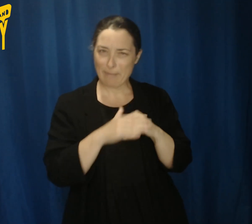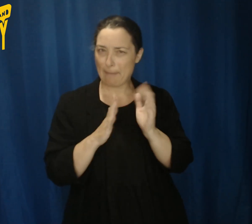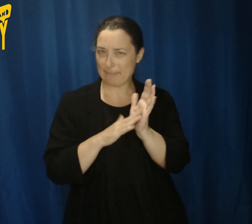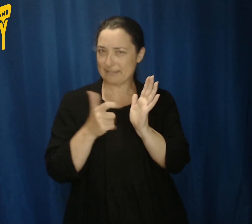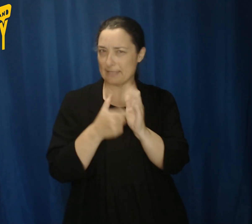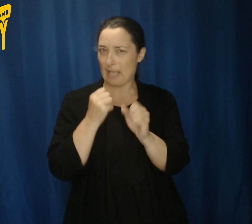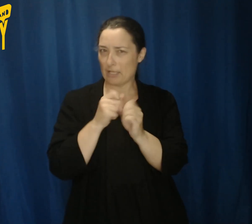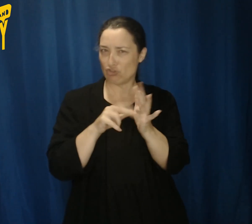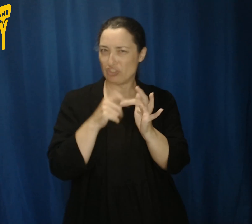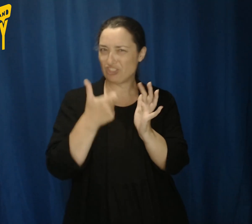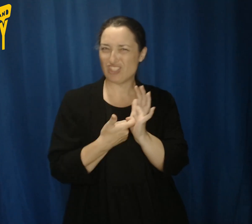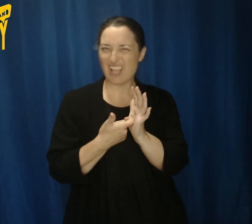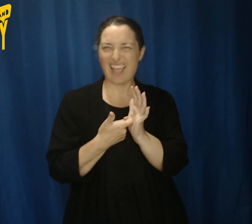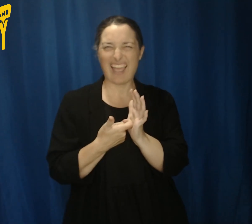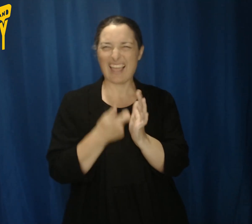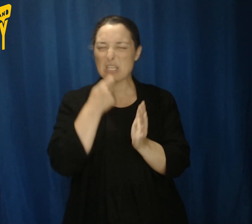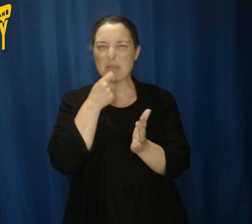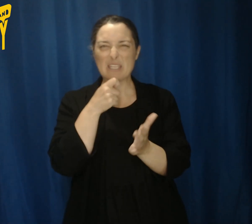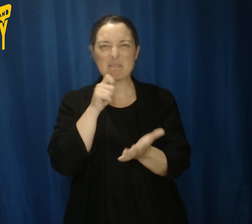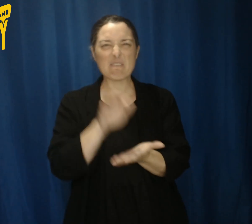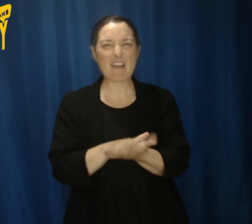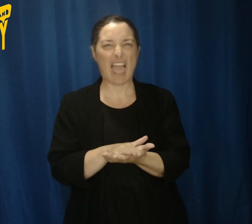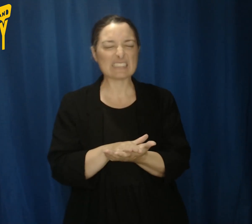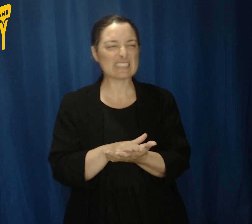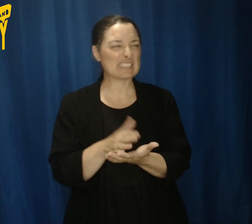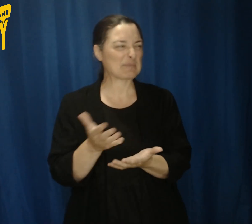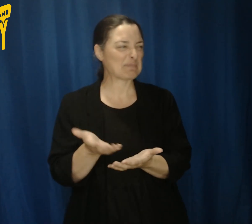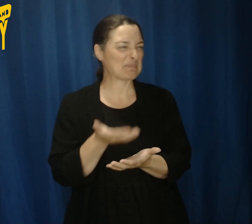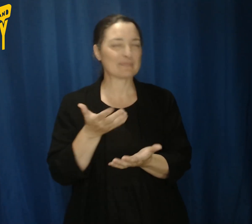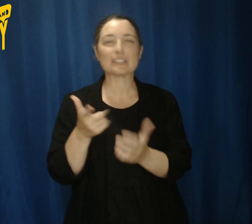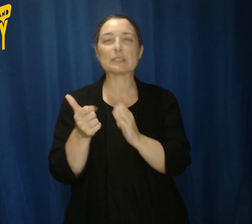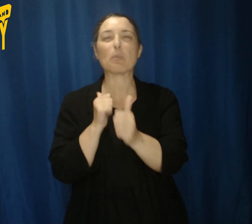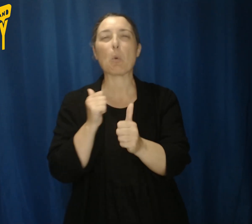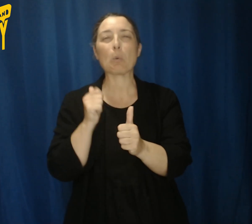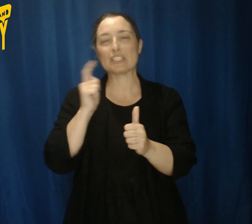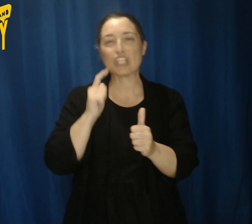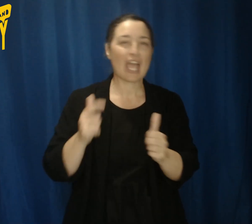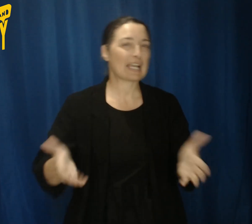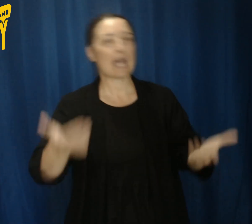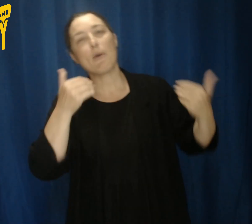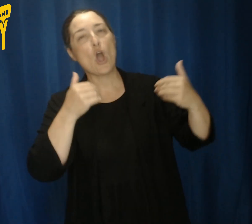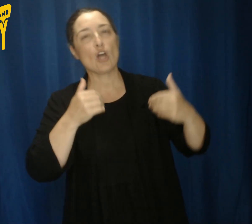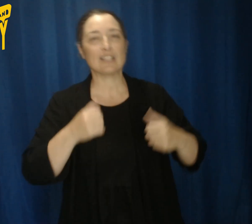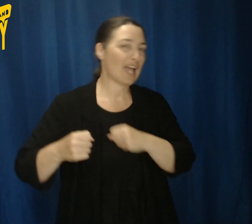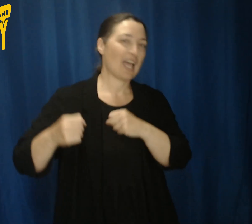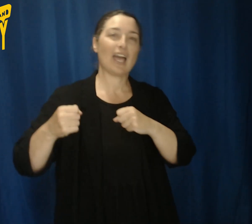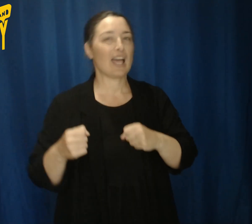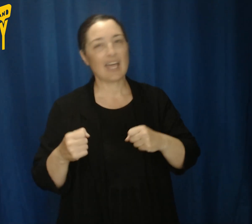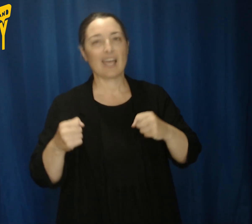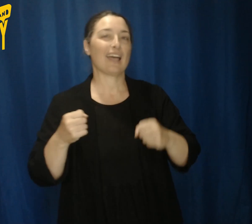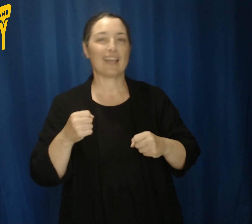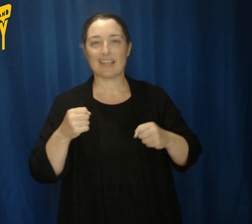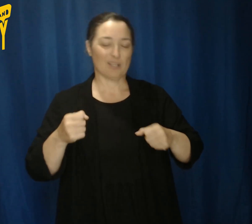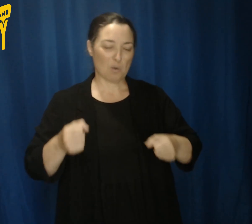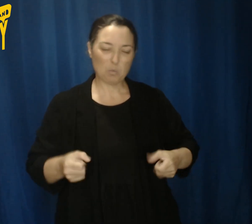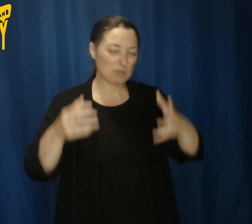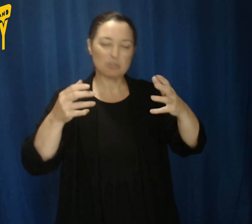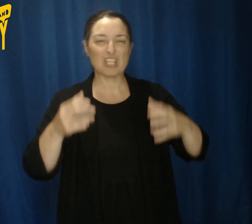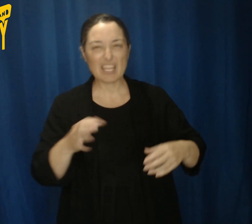really flat. He's the sporty teachers, like, come on kids, throw away those wheelchairs and all that nonsense. You don't need that. Does